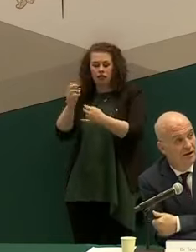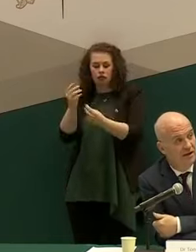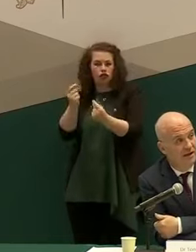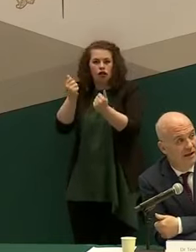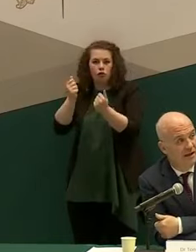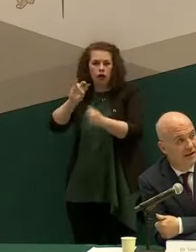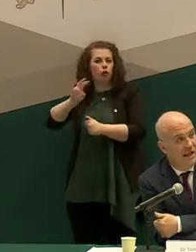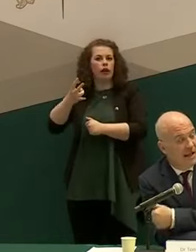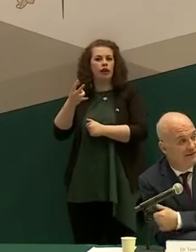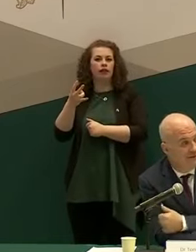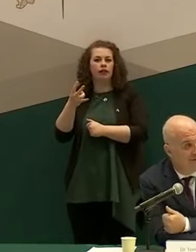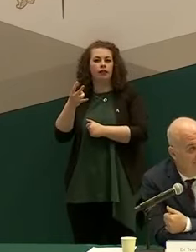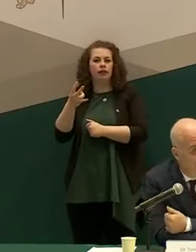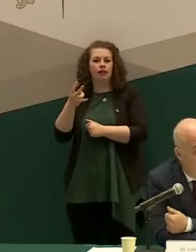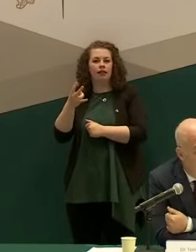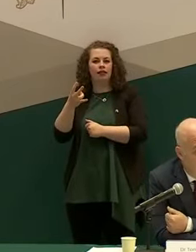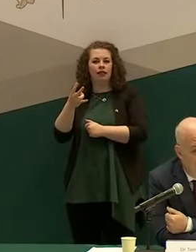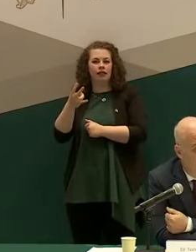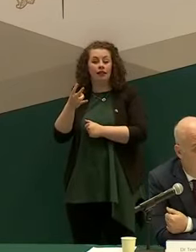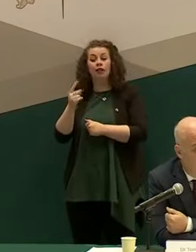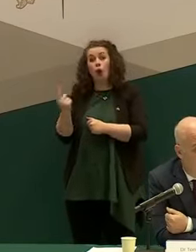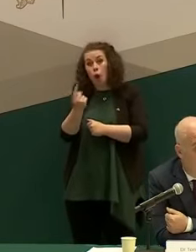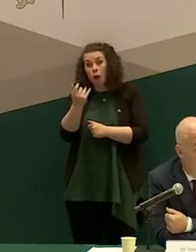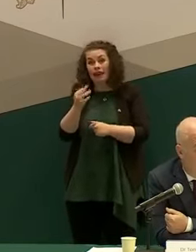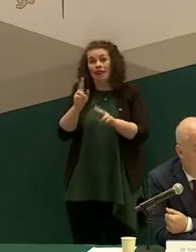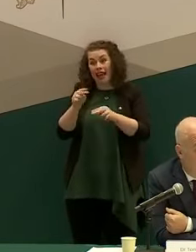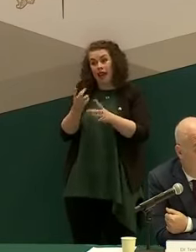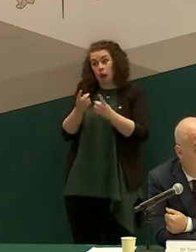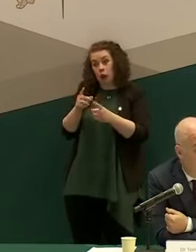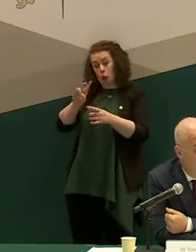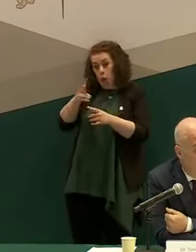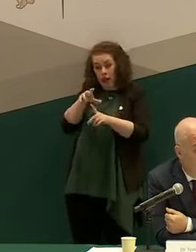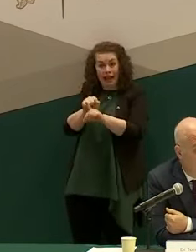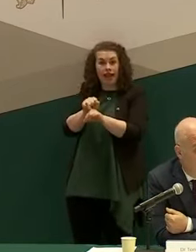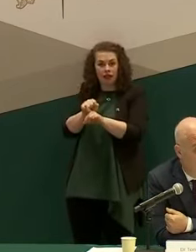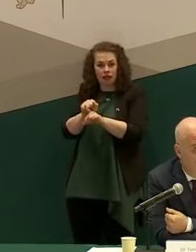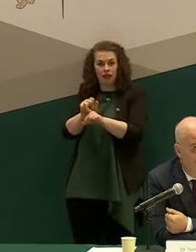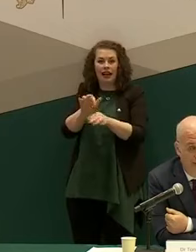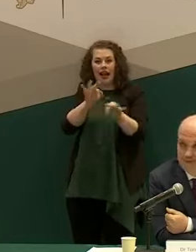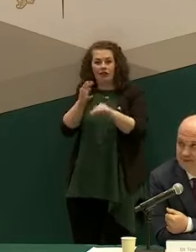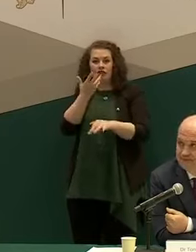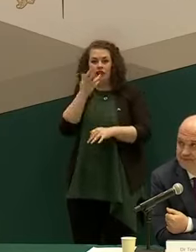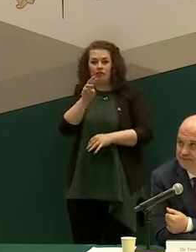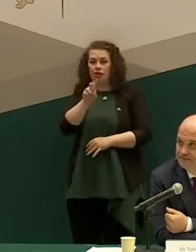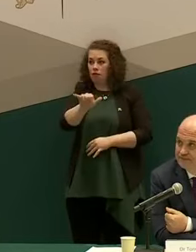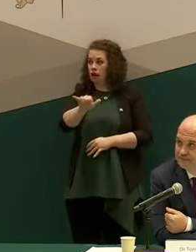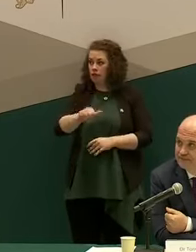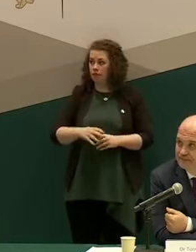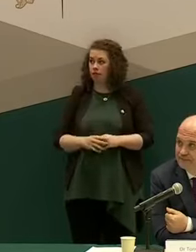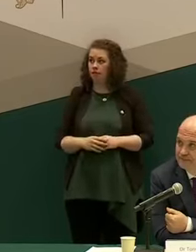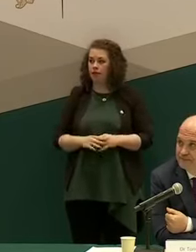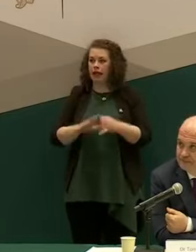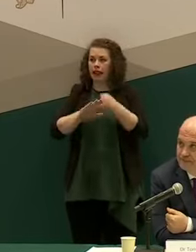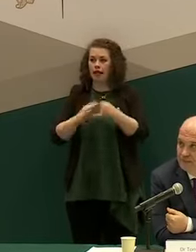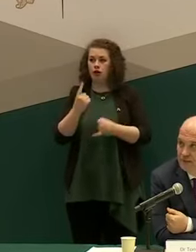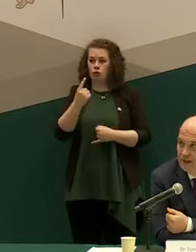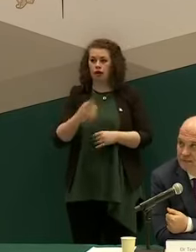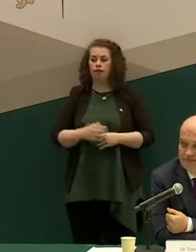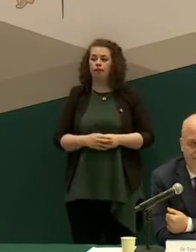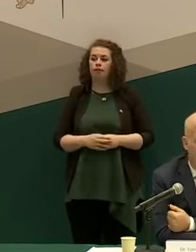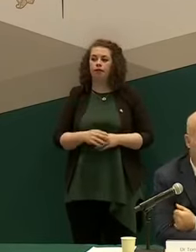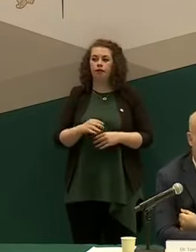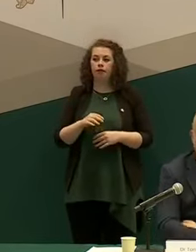occur after the 5th of May as possible. That would be the intention. Thanks. Rob O'Hanrahan, Geo.ie.